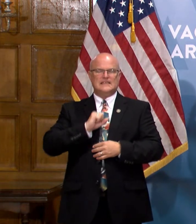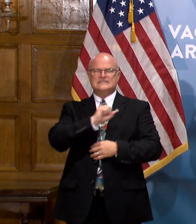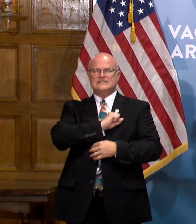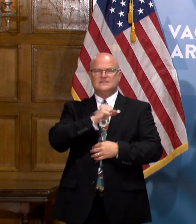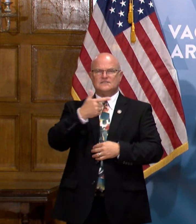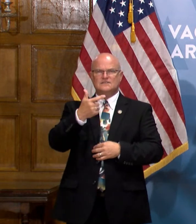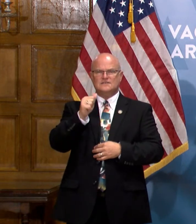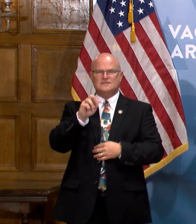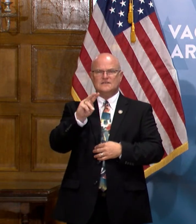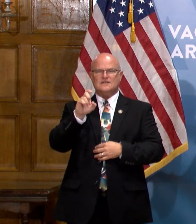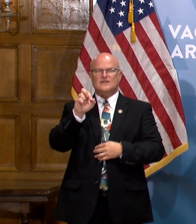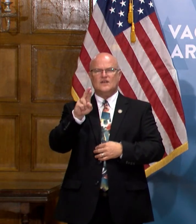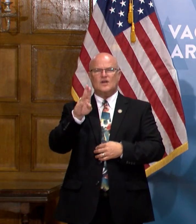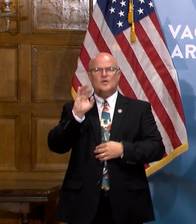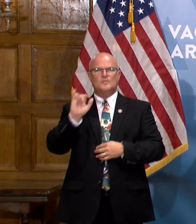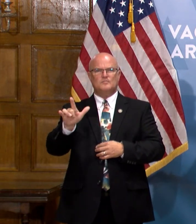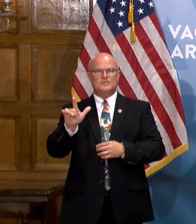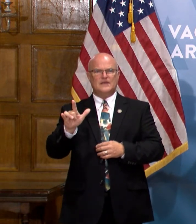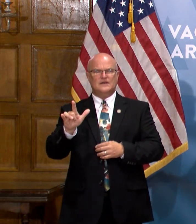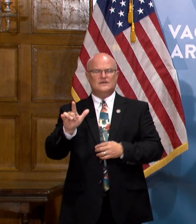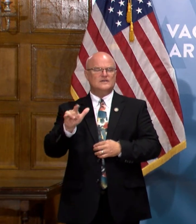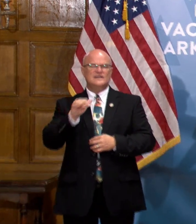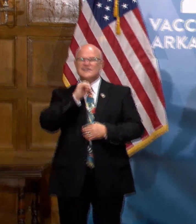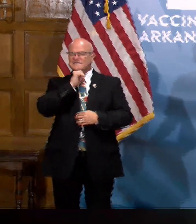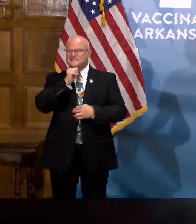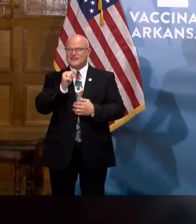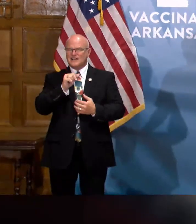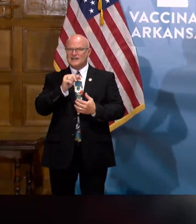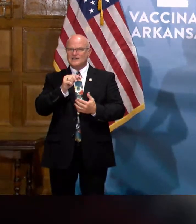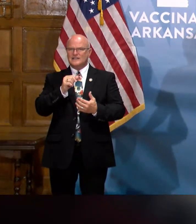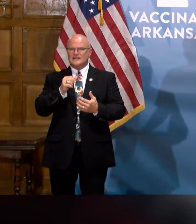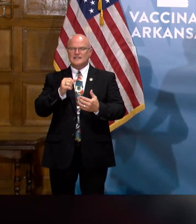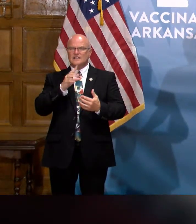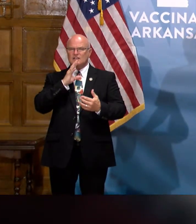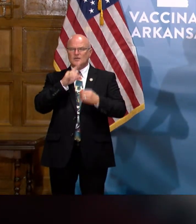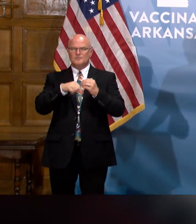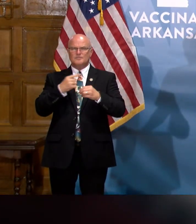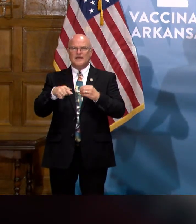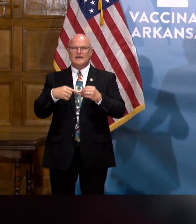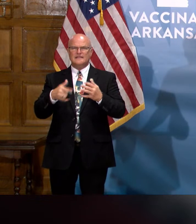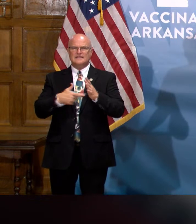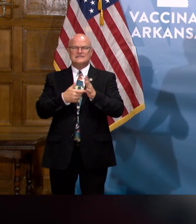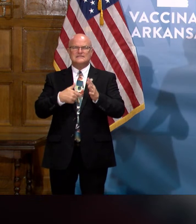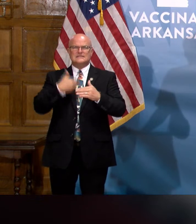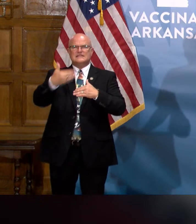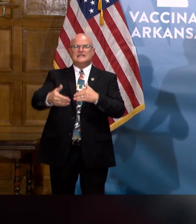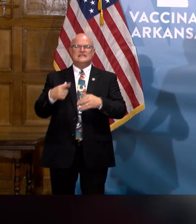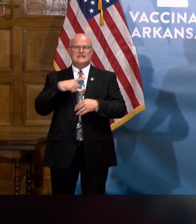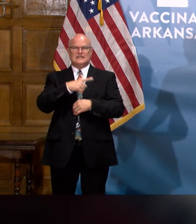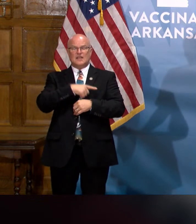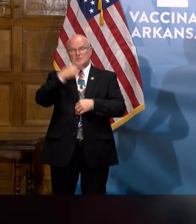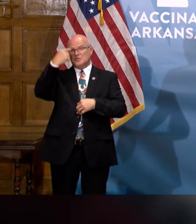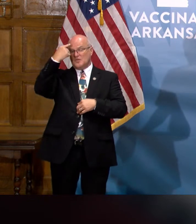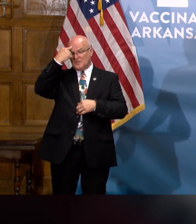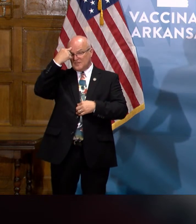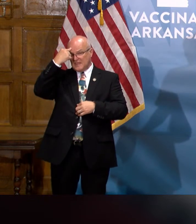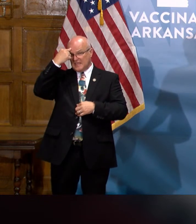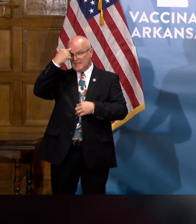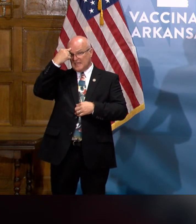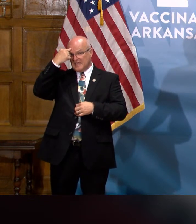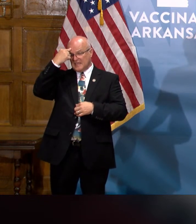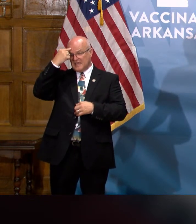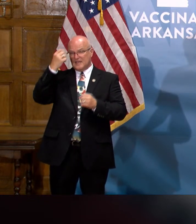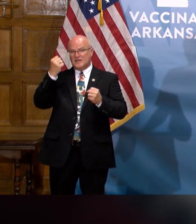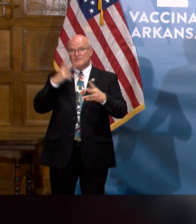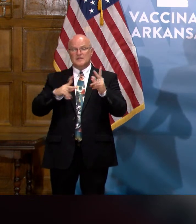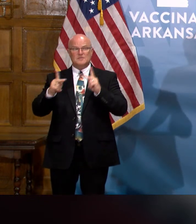So I know you said you don't think it's appropriate during the extended session, but substance-wise, do you think it's a good idea to allow